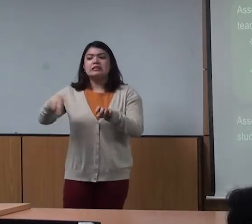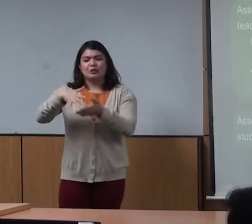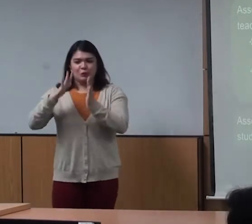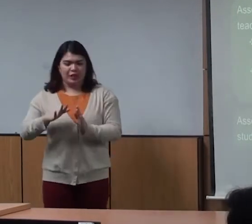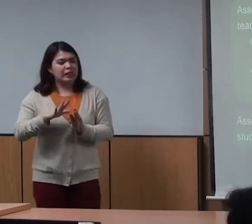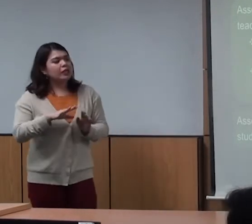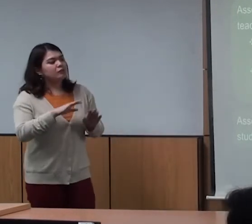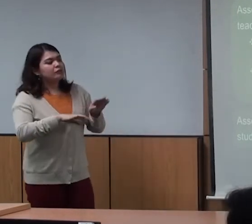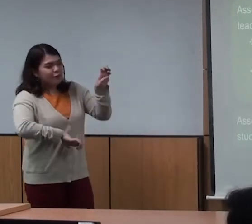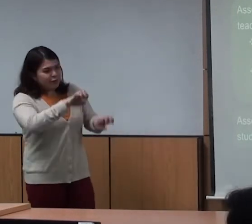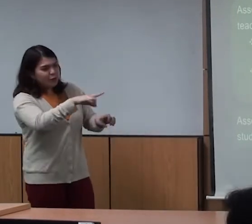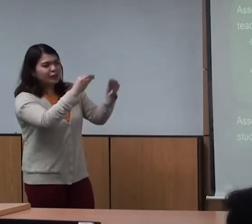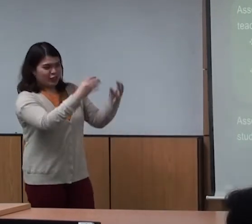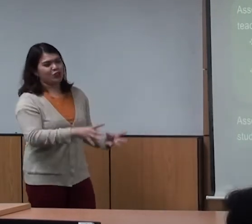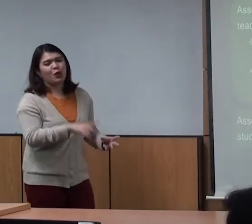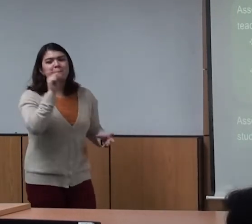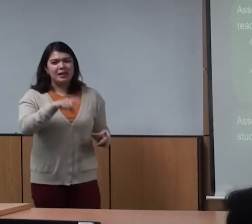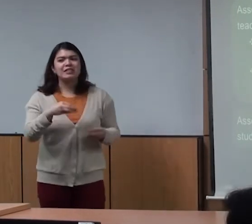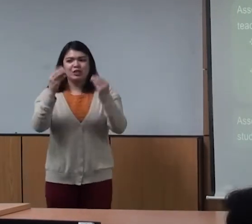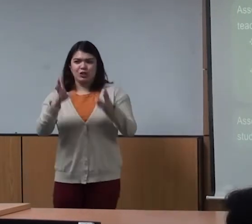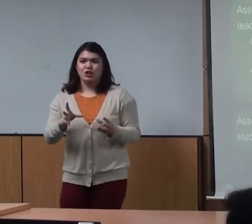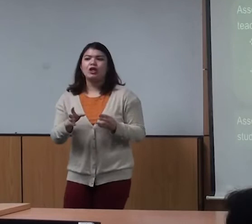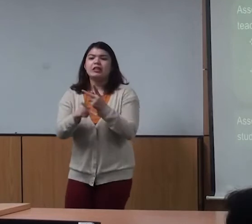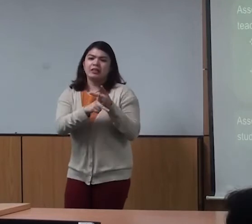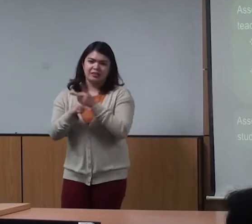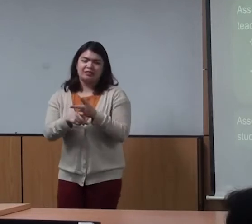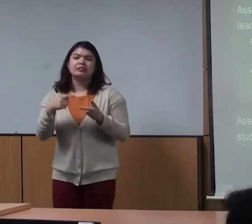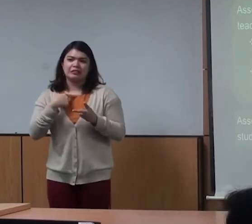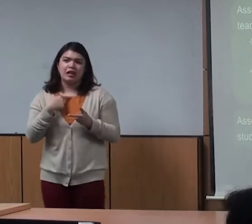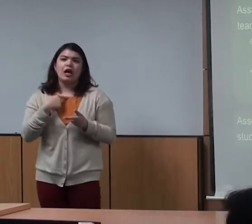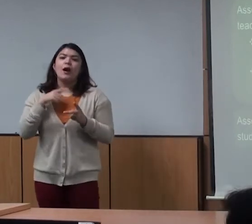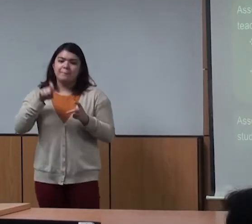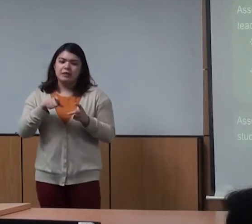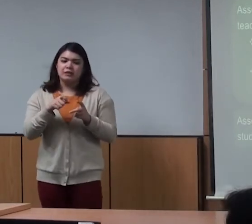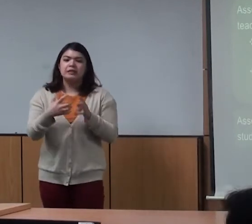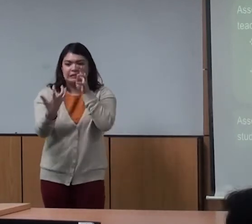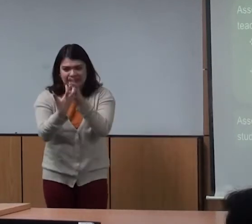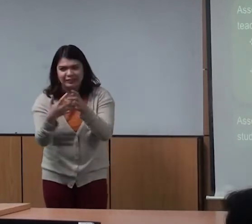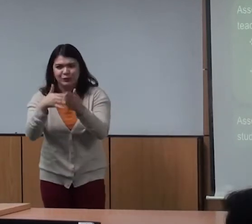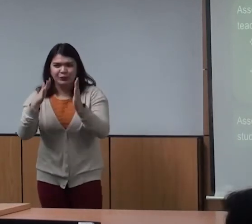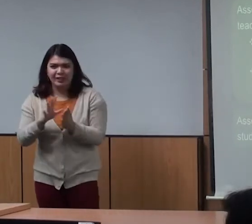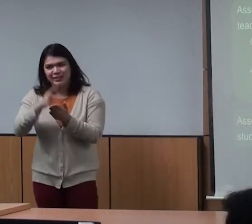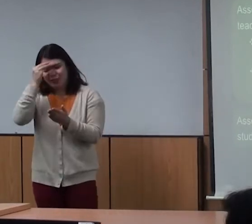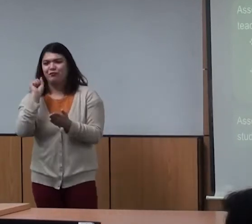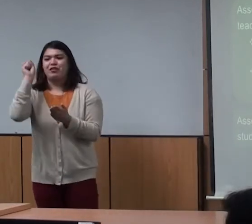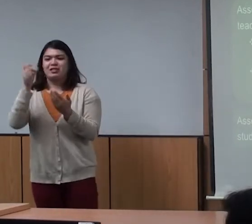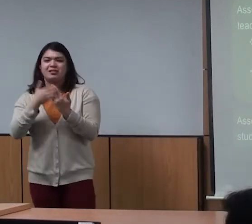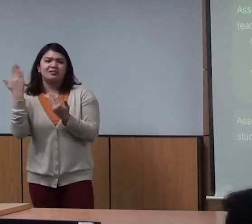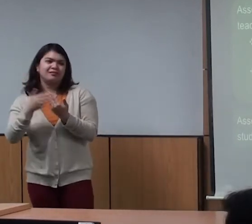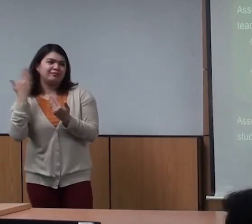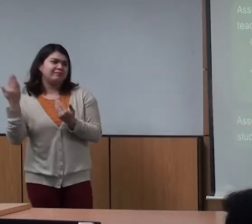then identification of teaching strategies that are effective in their students.